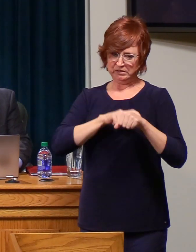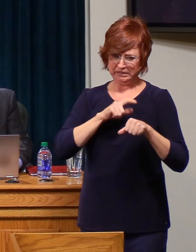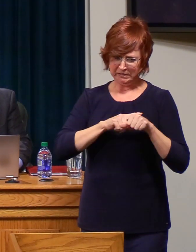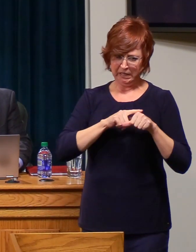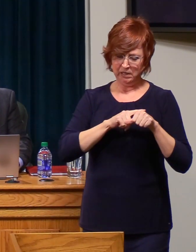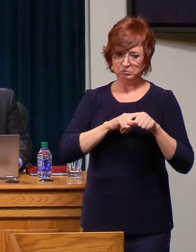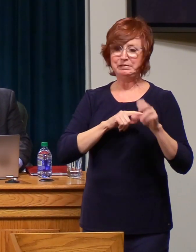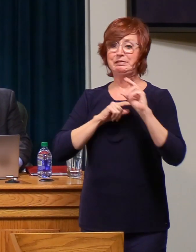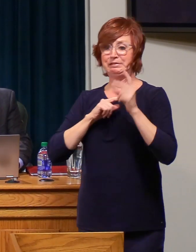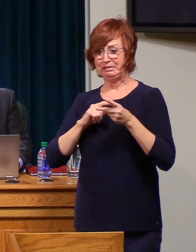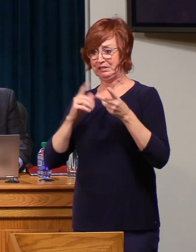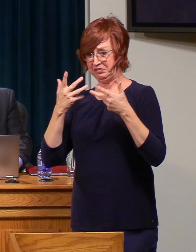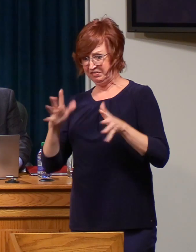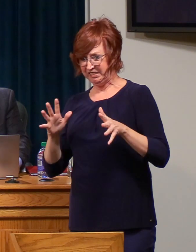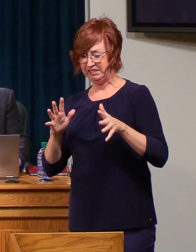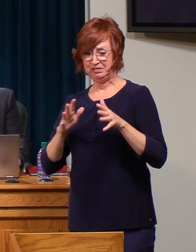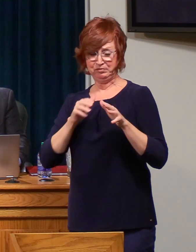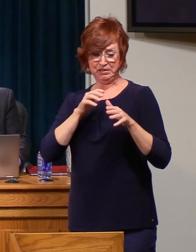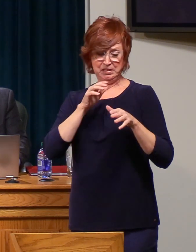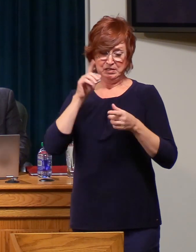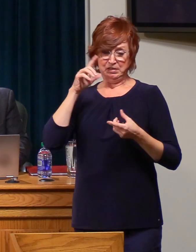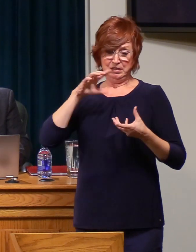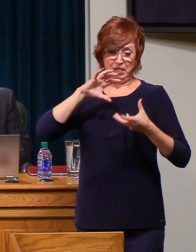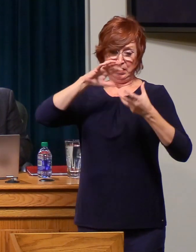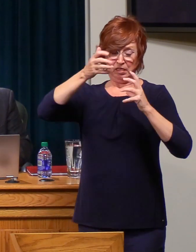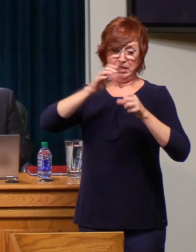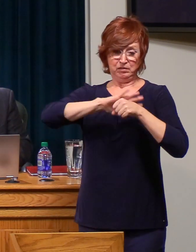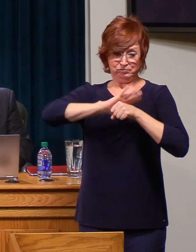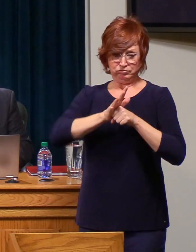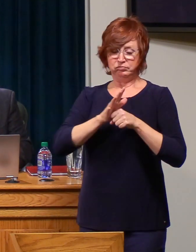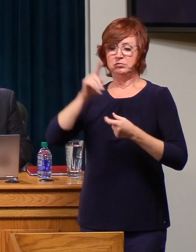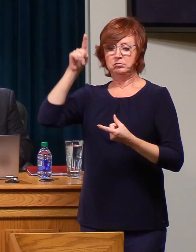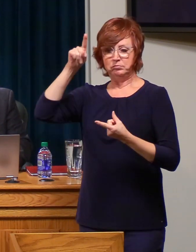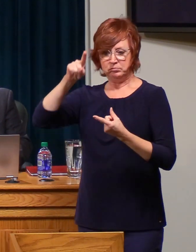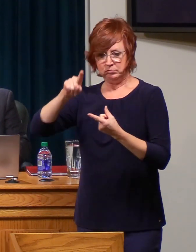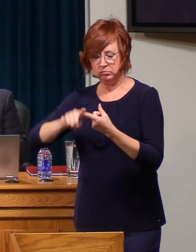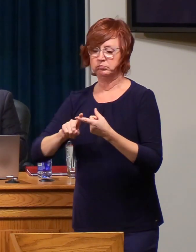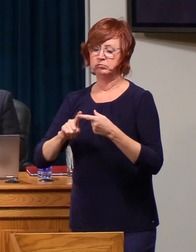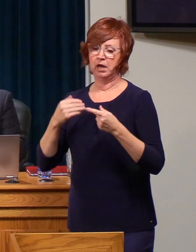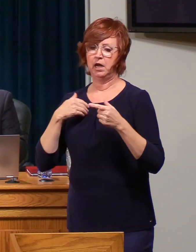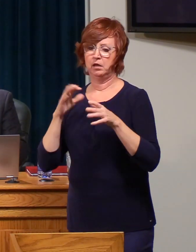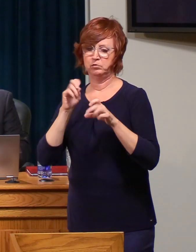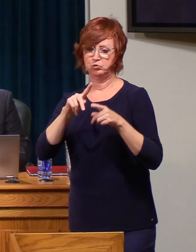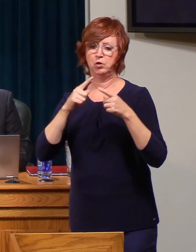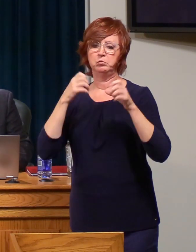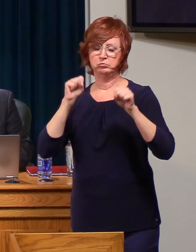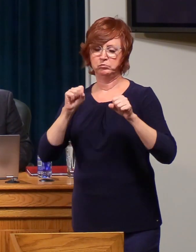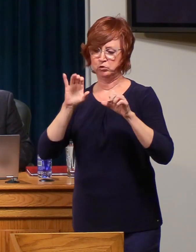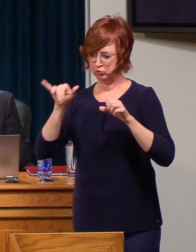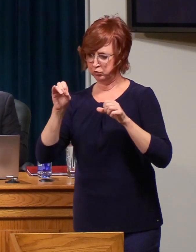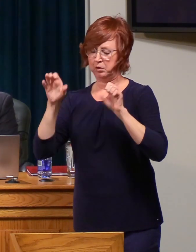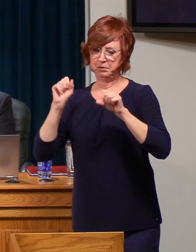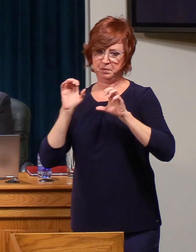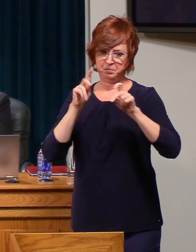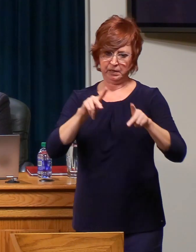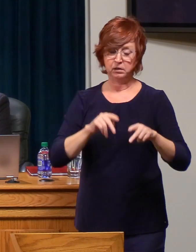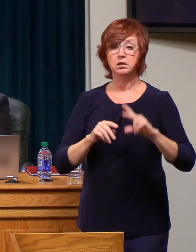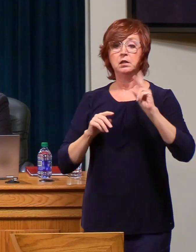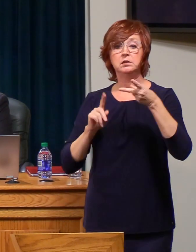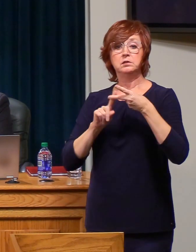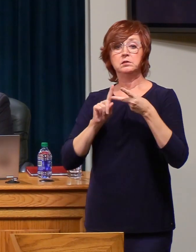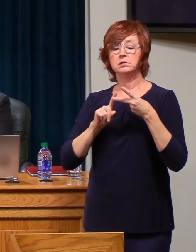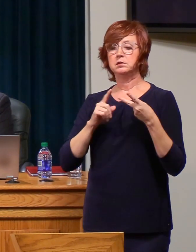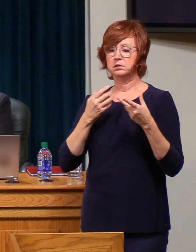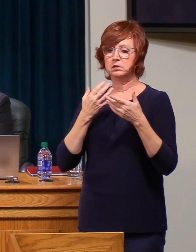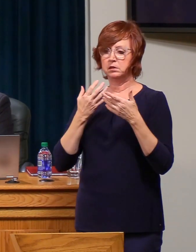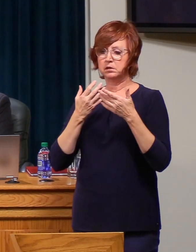to once this is over. The other is about further restrictions that we are ordering to protect the health and the safety of